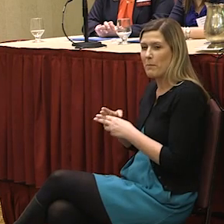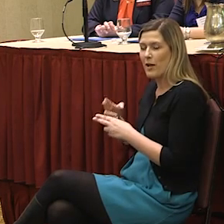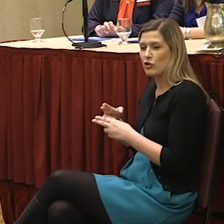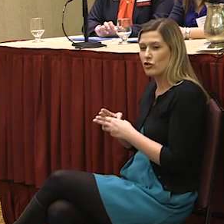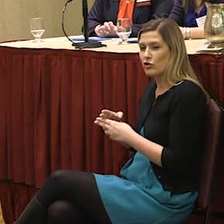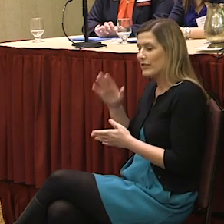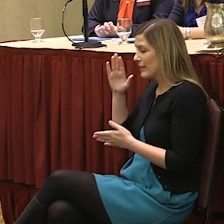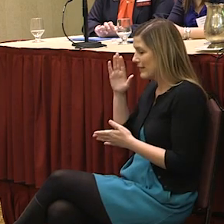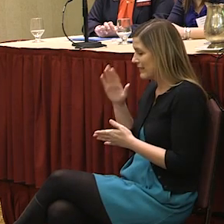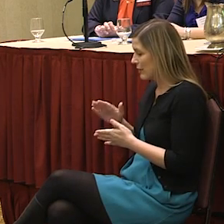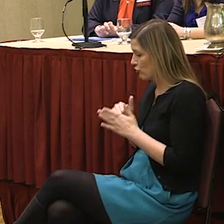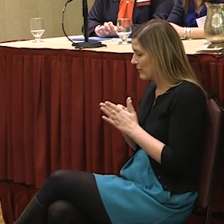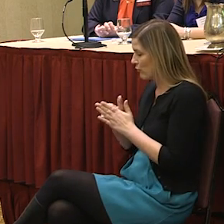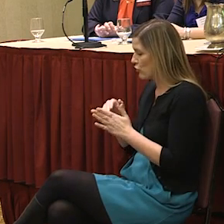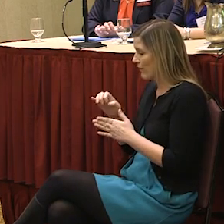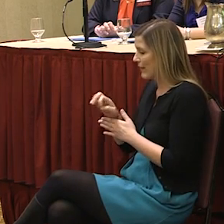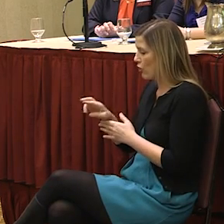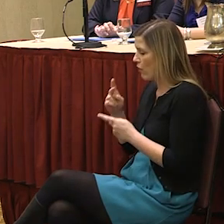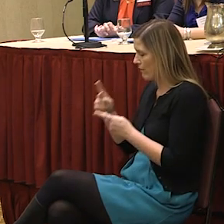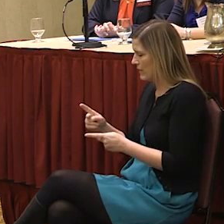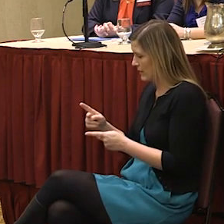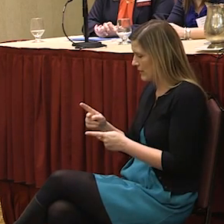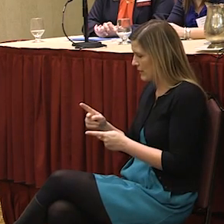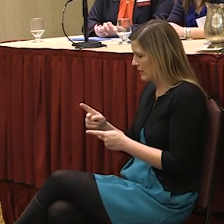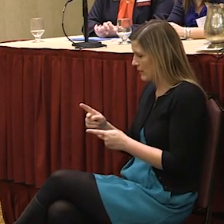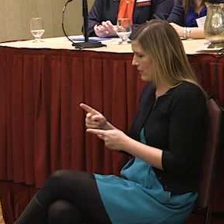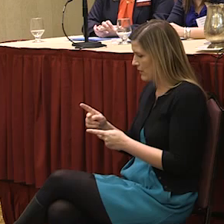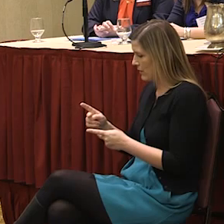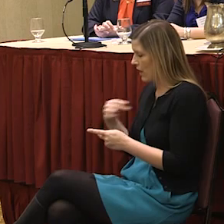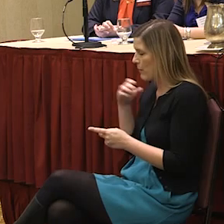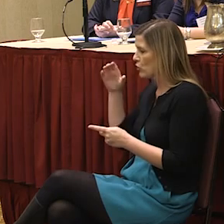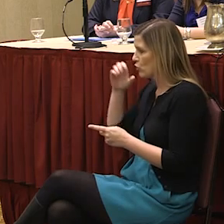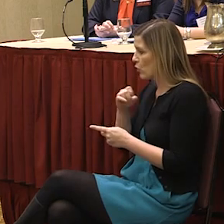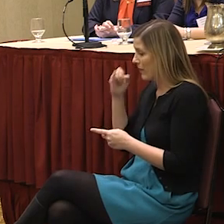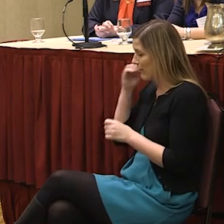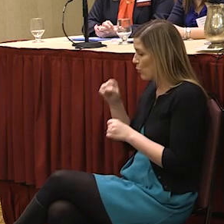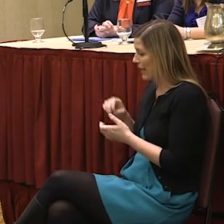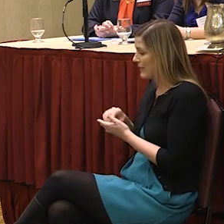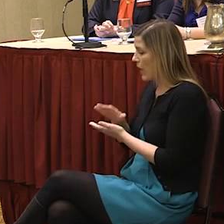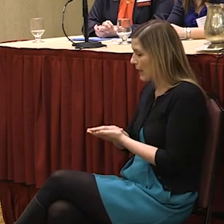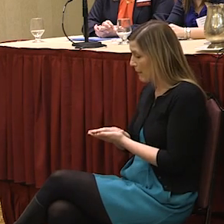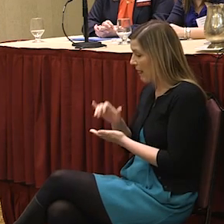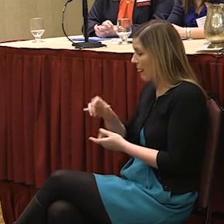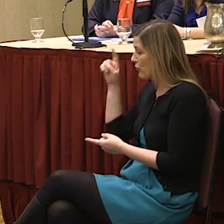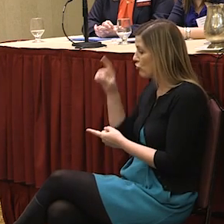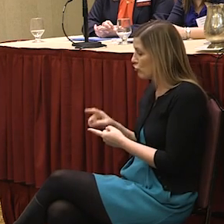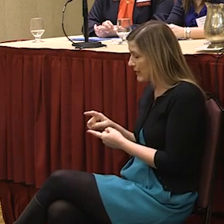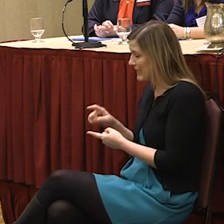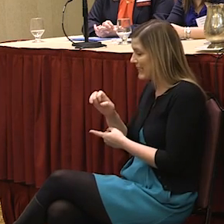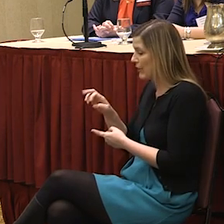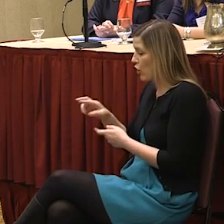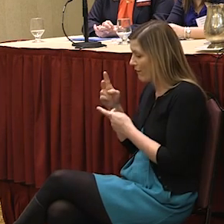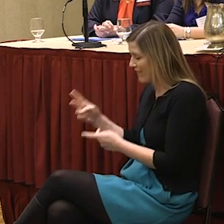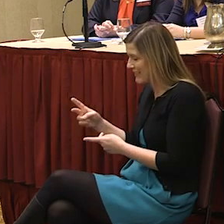decreasing frequency of ER utilization. And I assume you can document it, decreasing